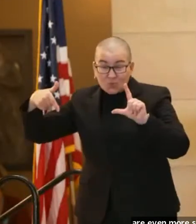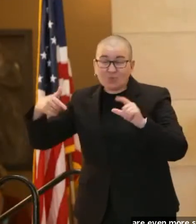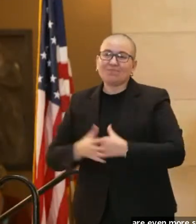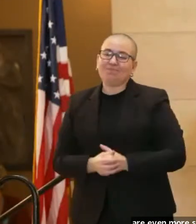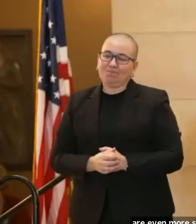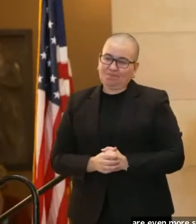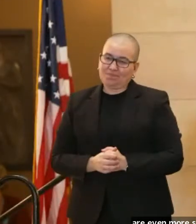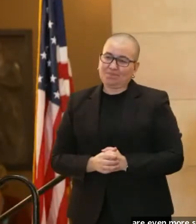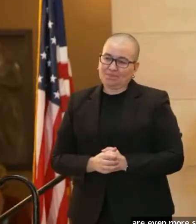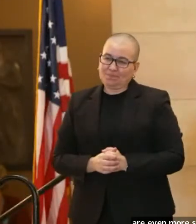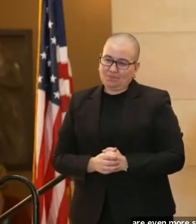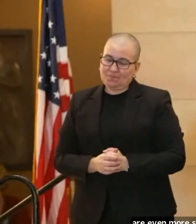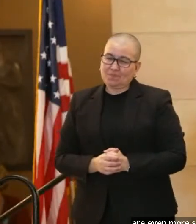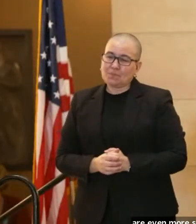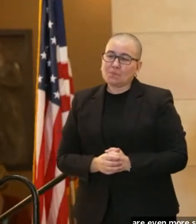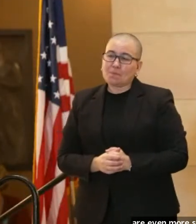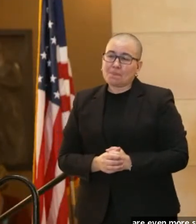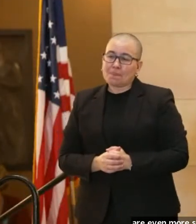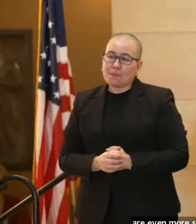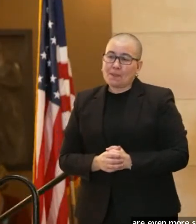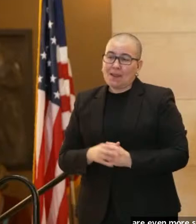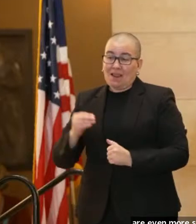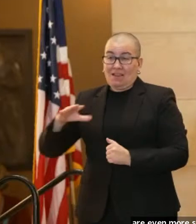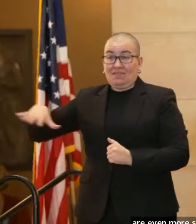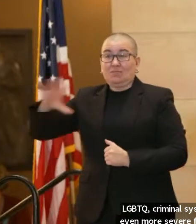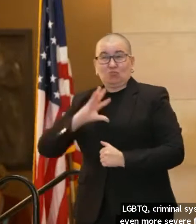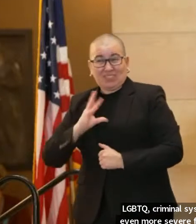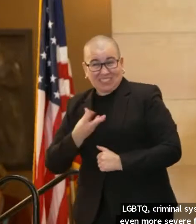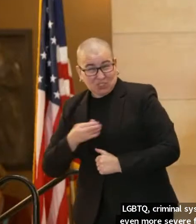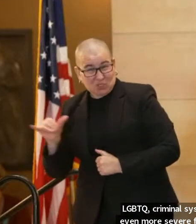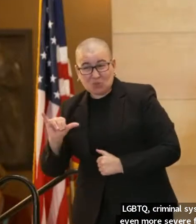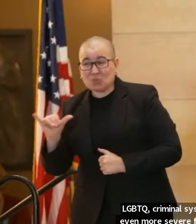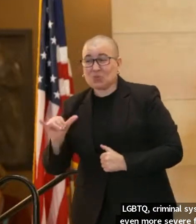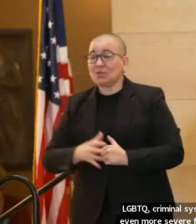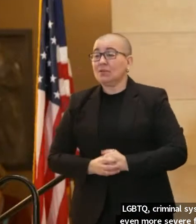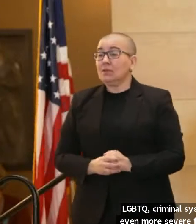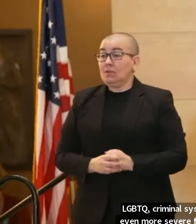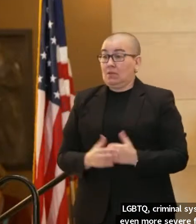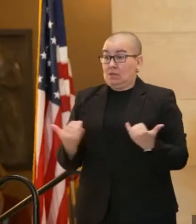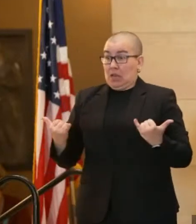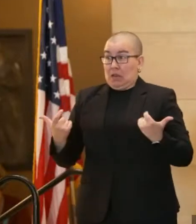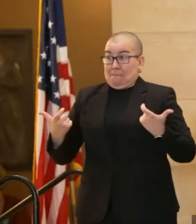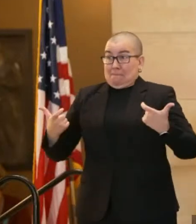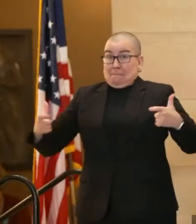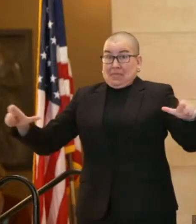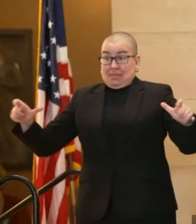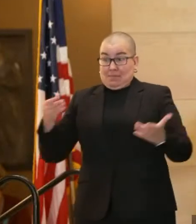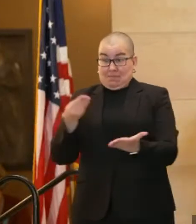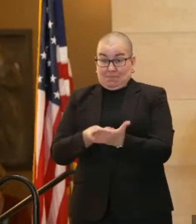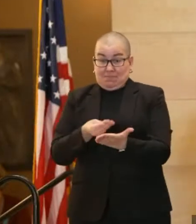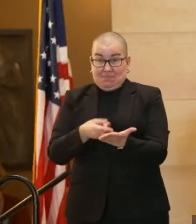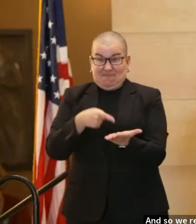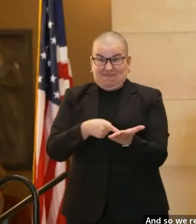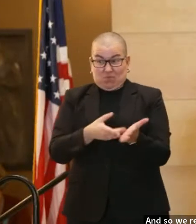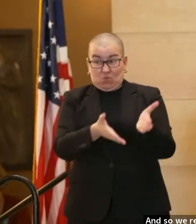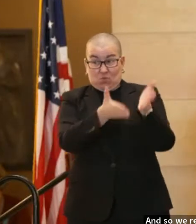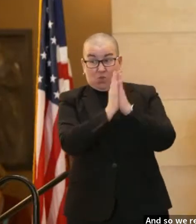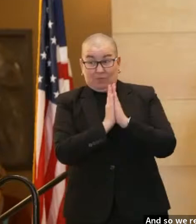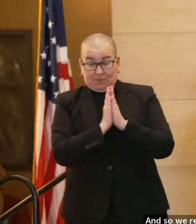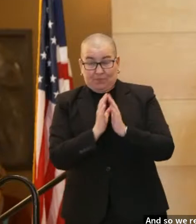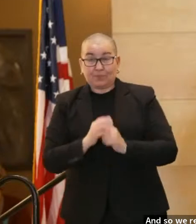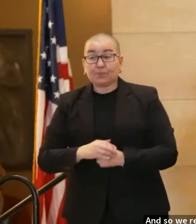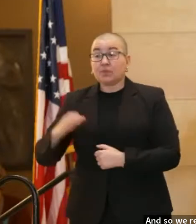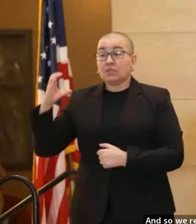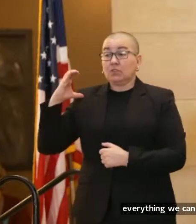into account. So now the big one is the funding request. And as chair of the Public Safety Committee,